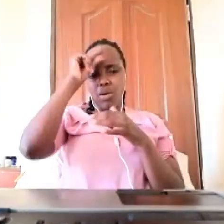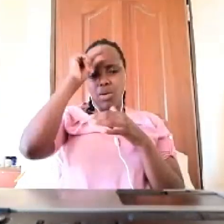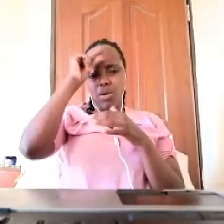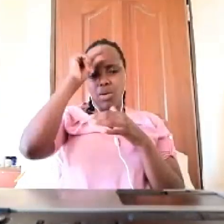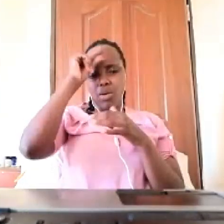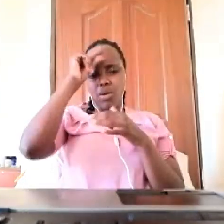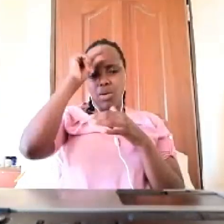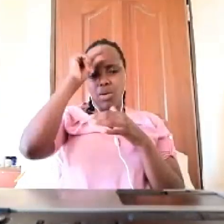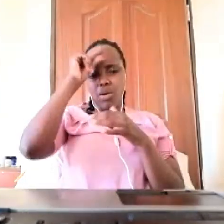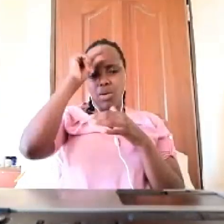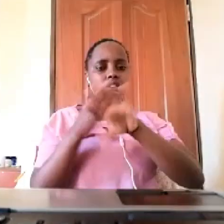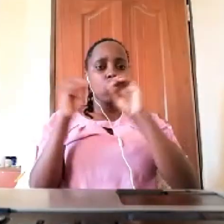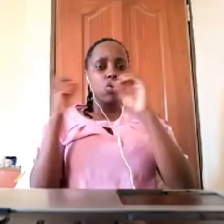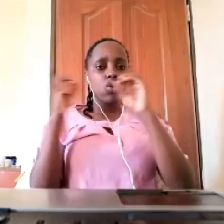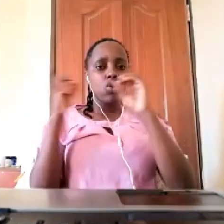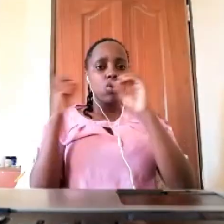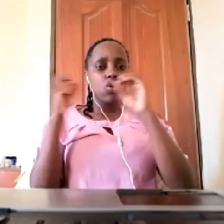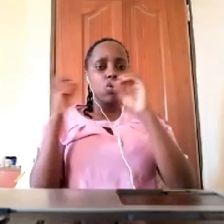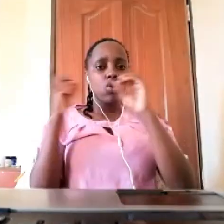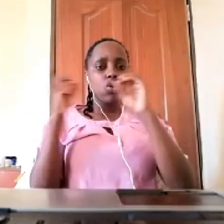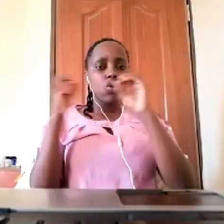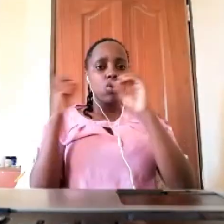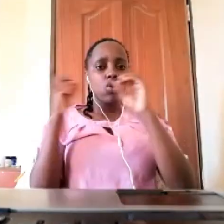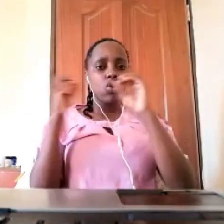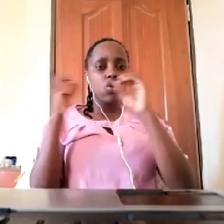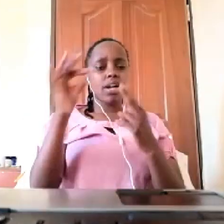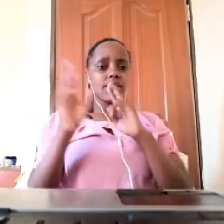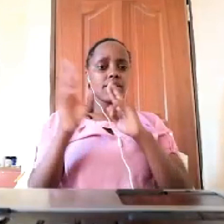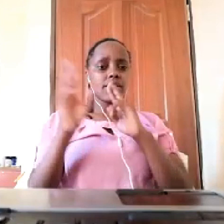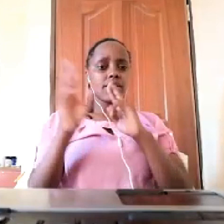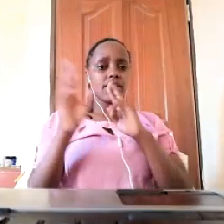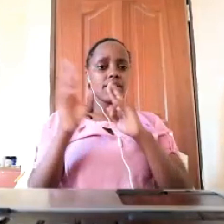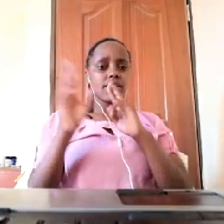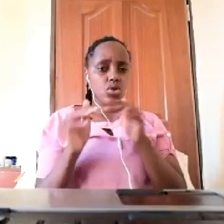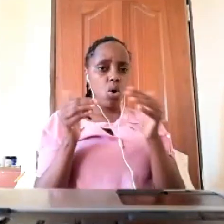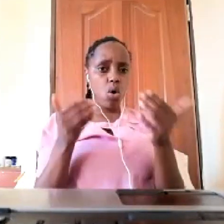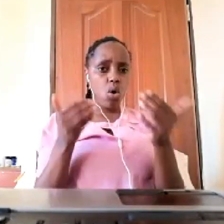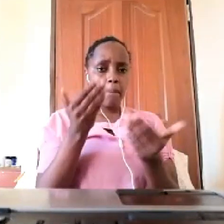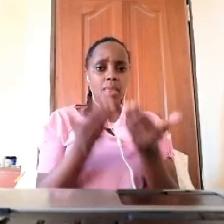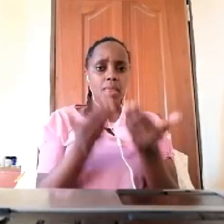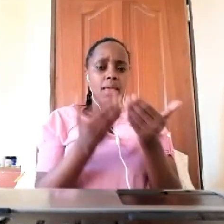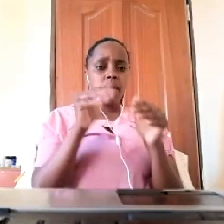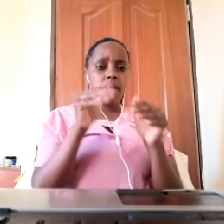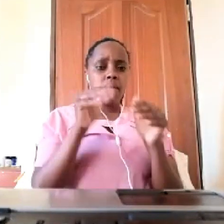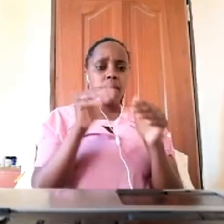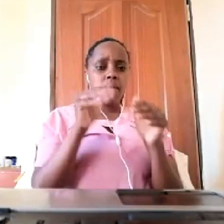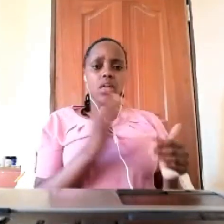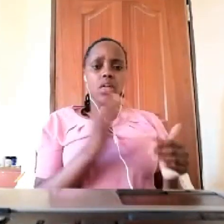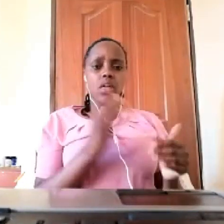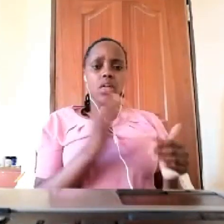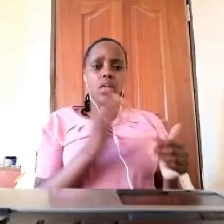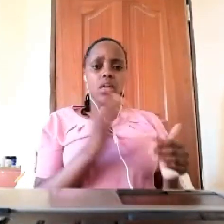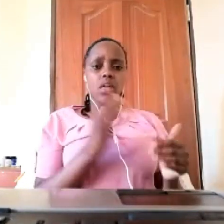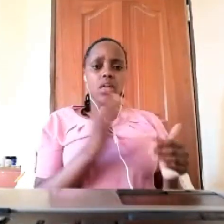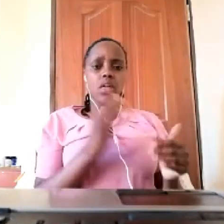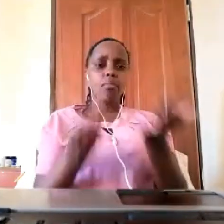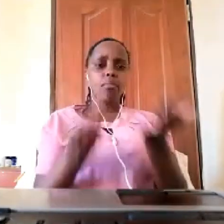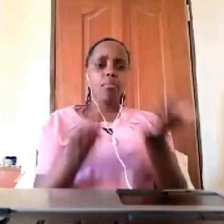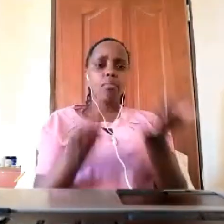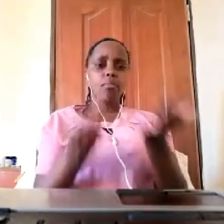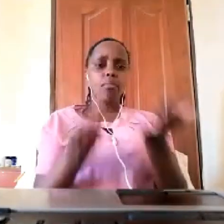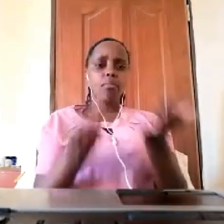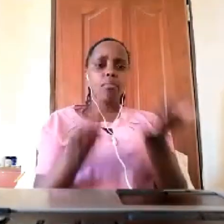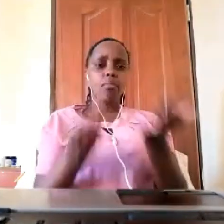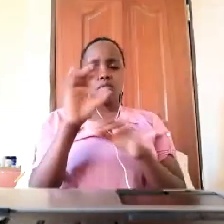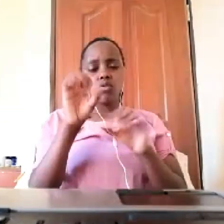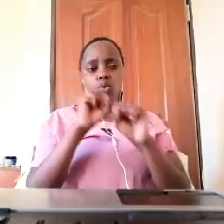for organizations to develop alternative reports, or maybe how the committee can help enhance the civil society